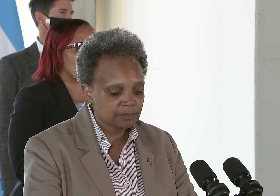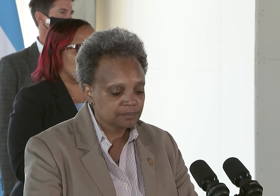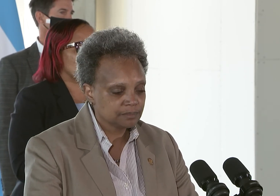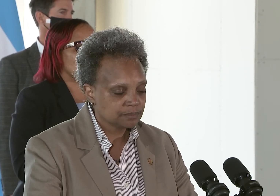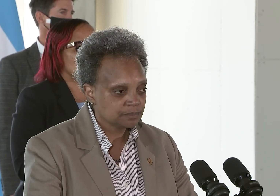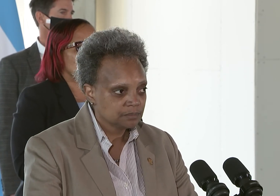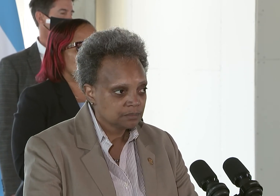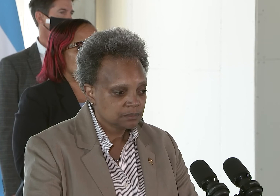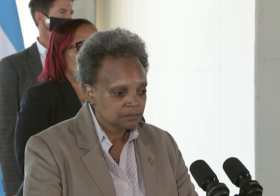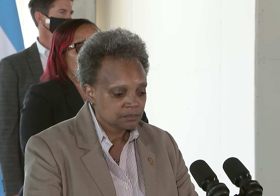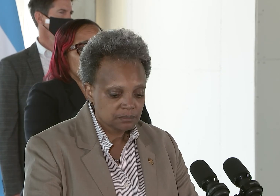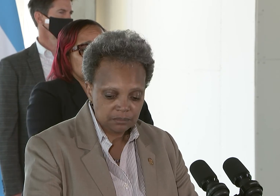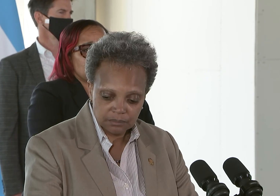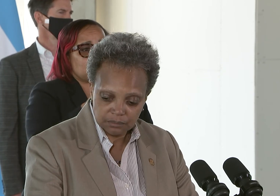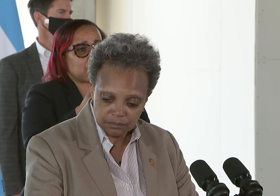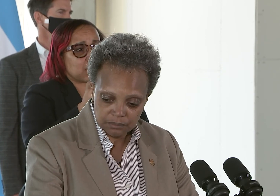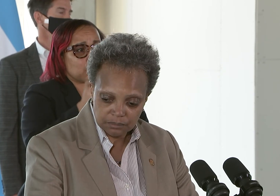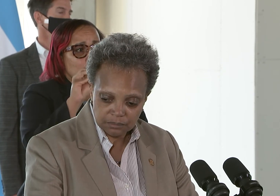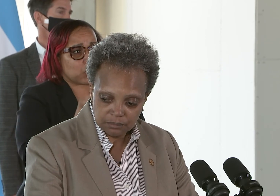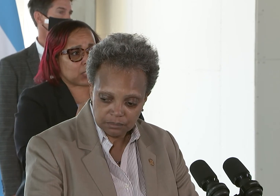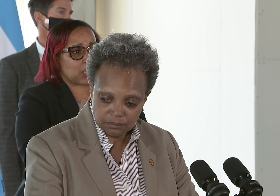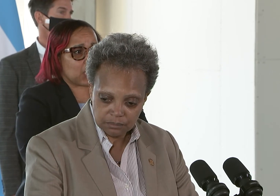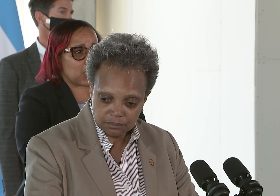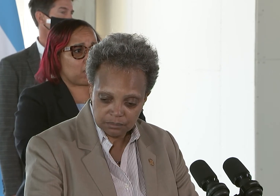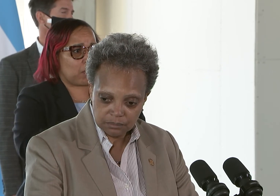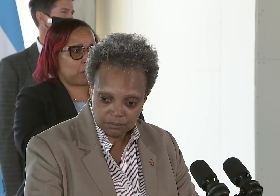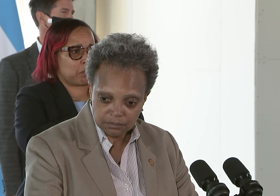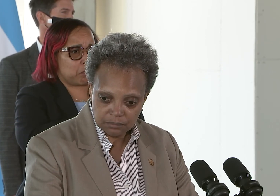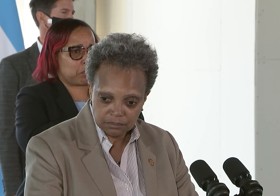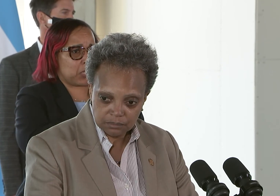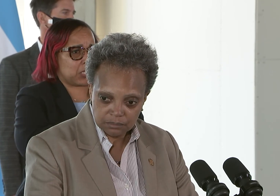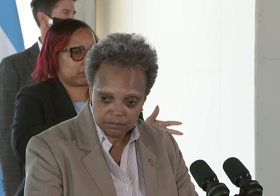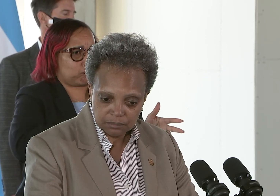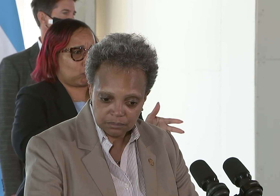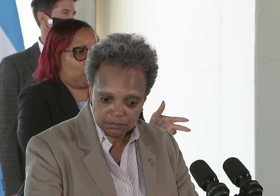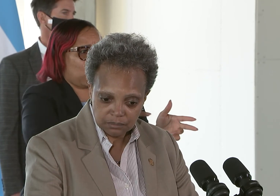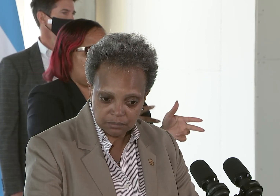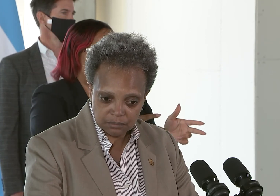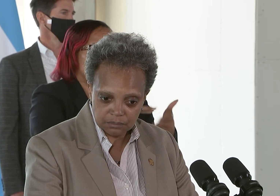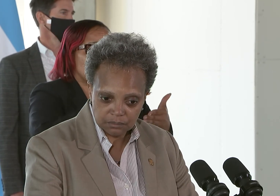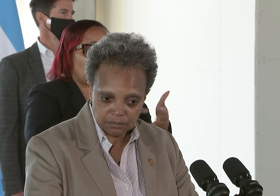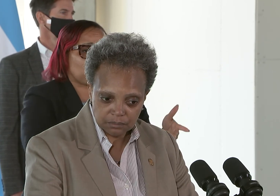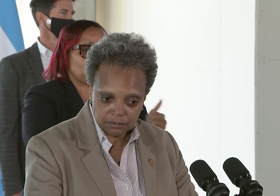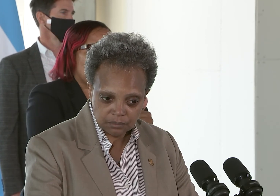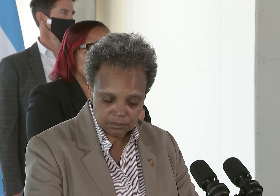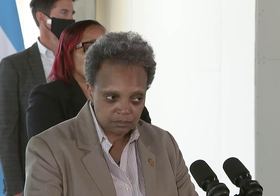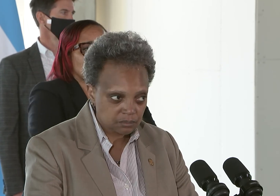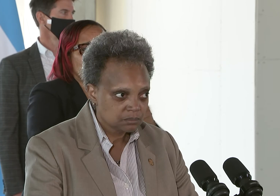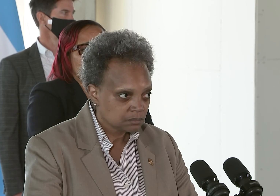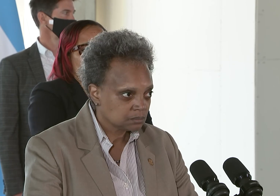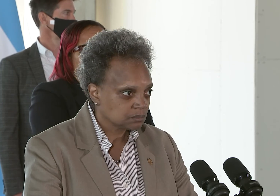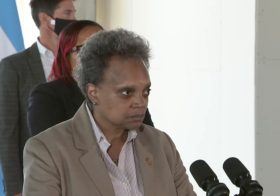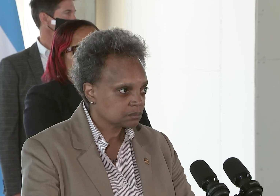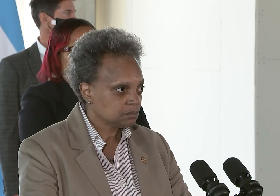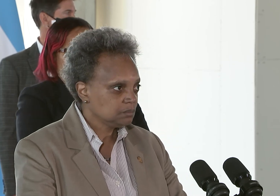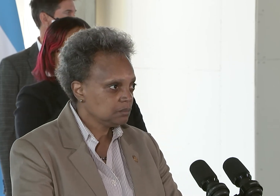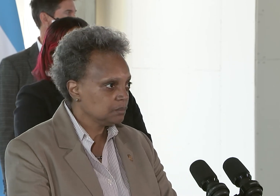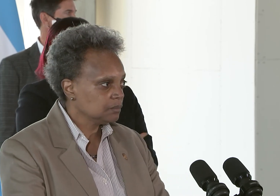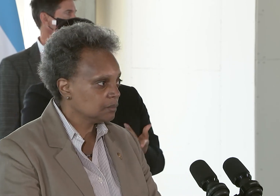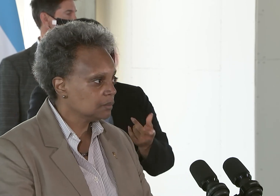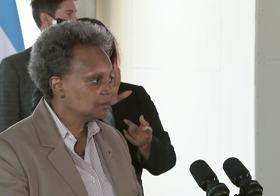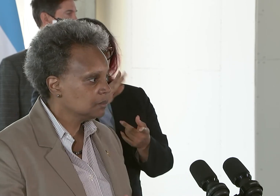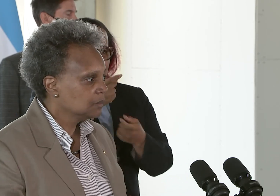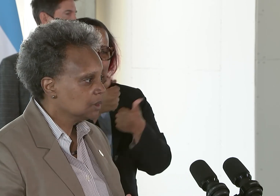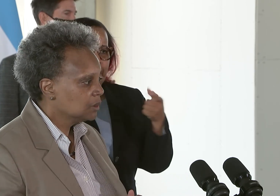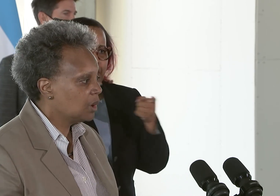Okay. 66% of police vehicle chases resulted in crashes in 2019. Can you comment on what your administration